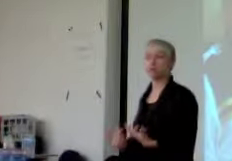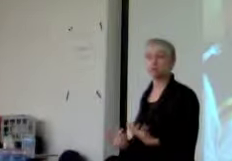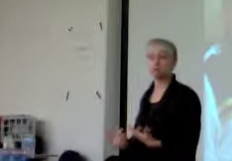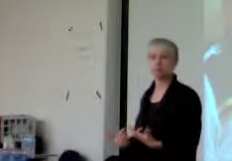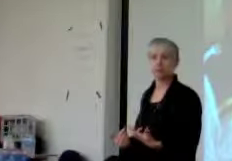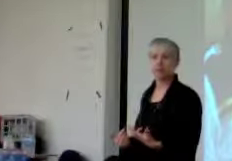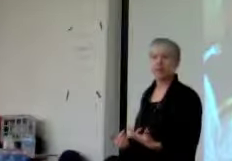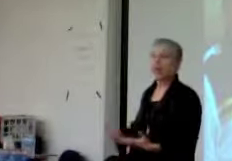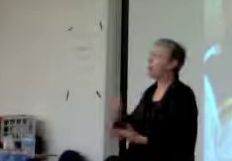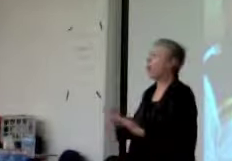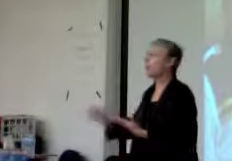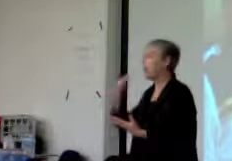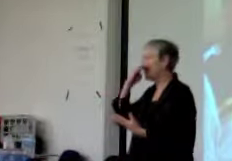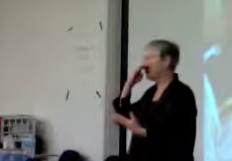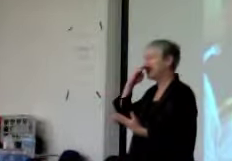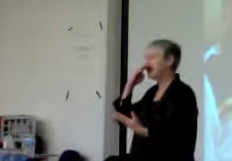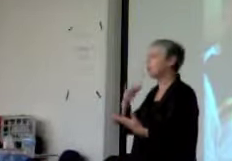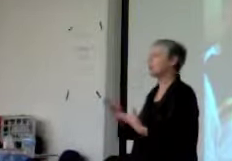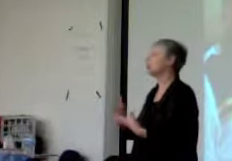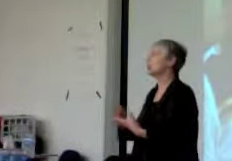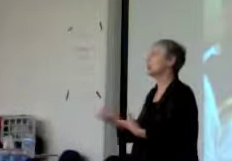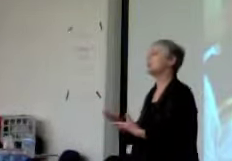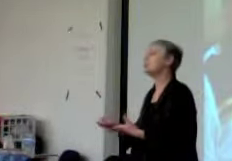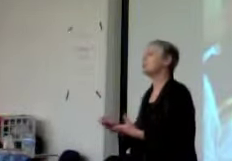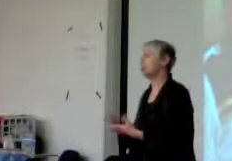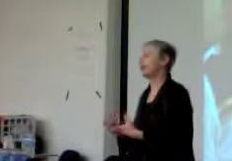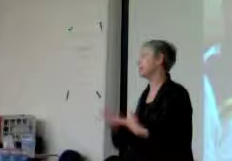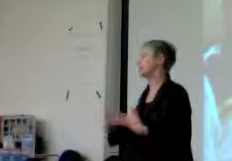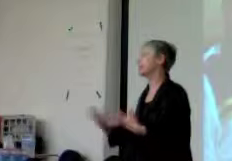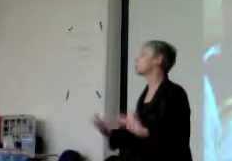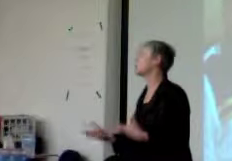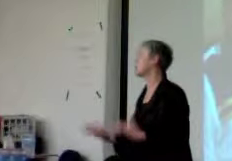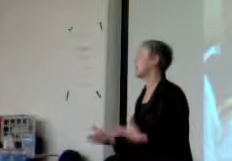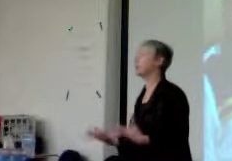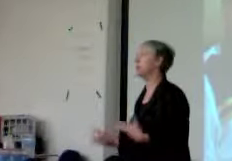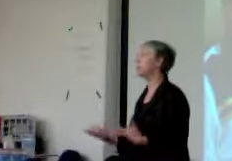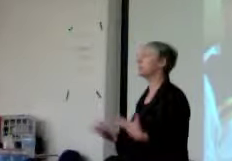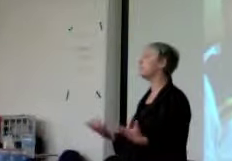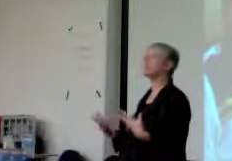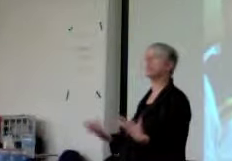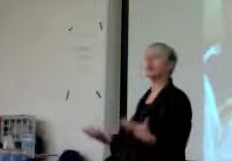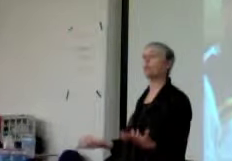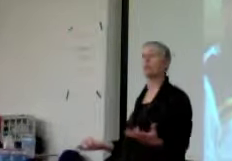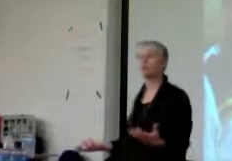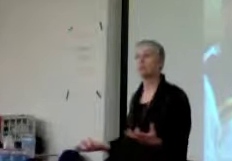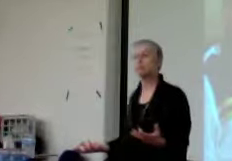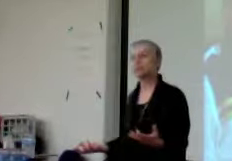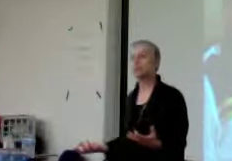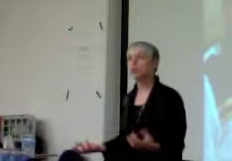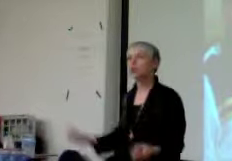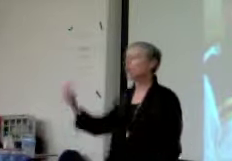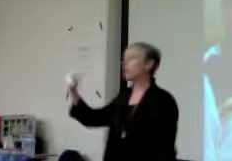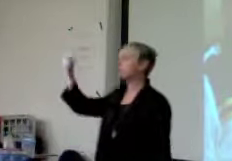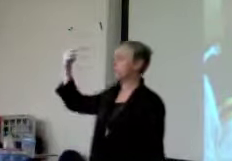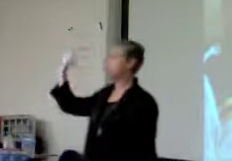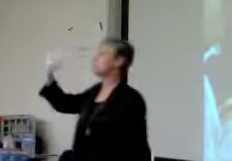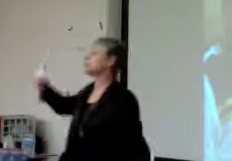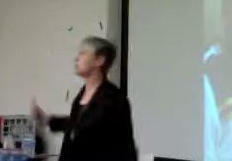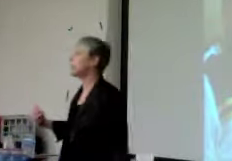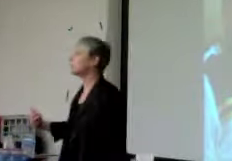around us. And all anybody's ever really trying to do is try and make sense of the world around them and how they fit into that world.